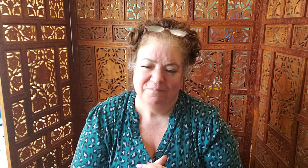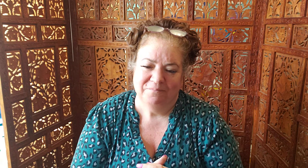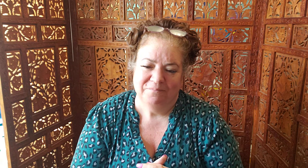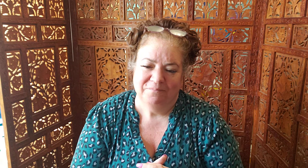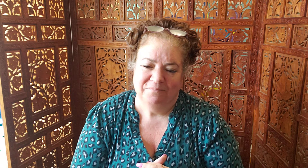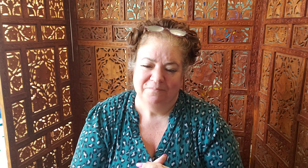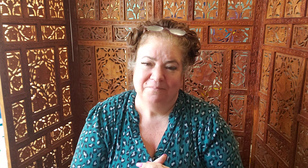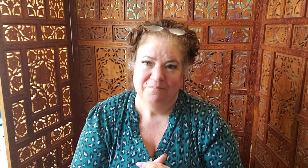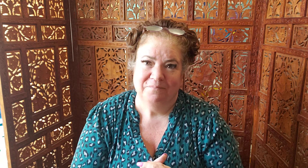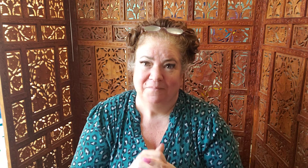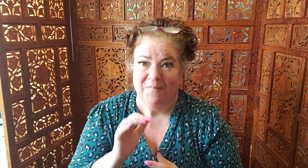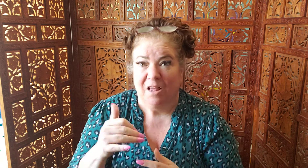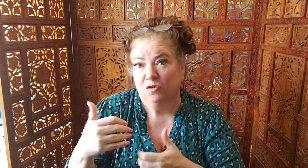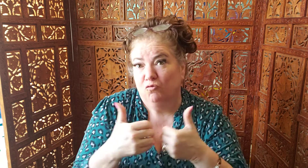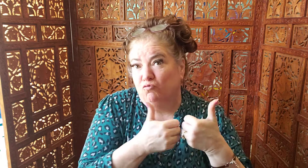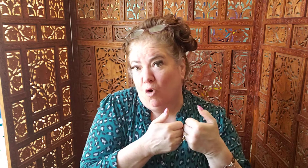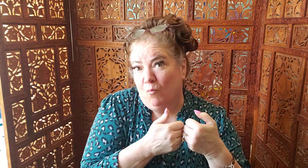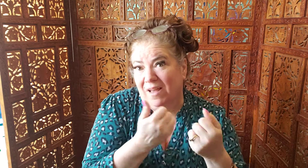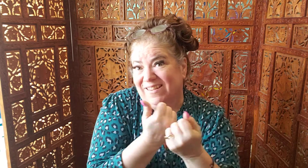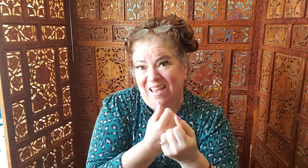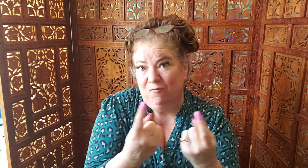This is the romance everyone dreams of.